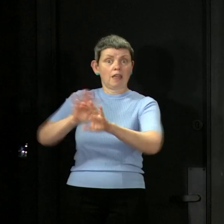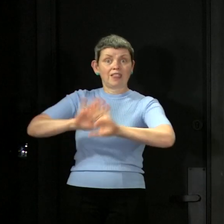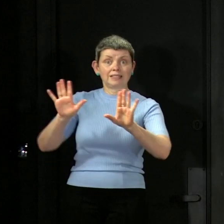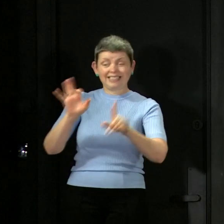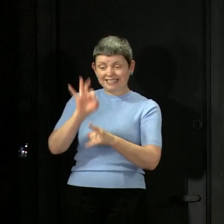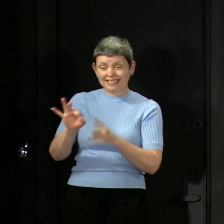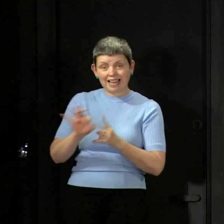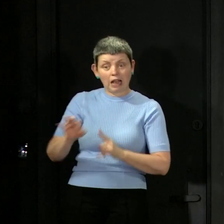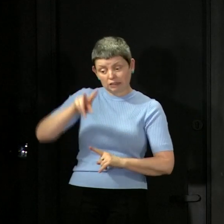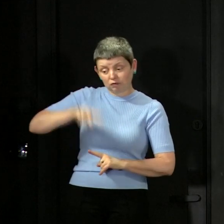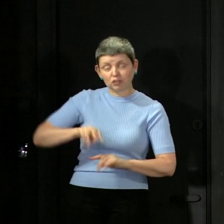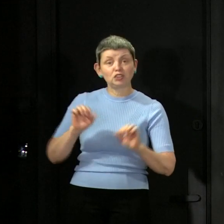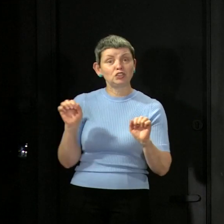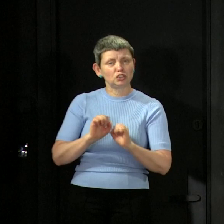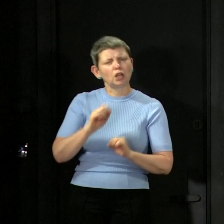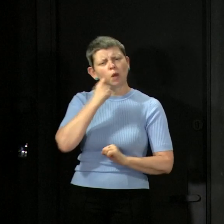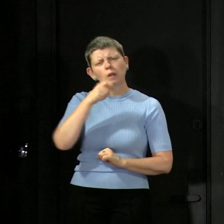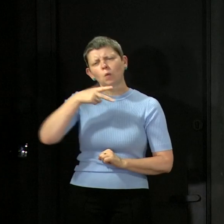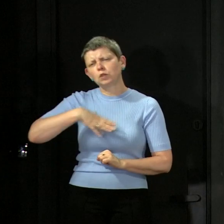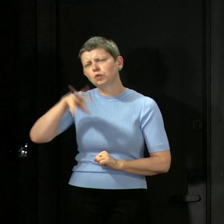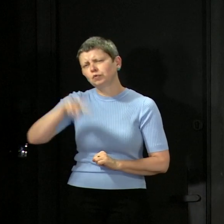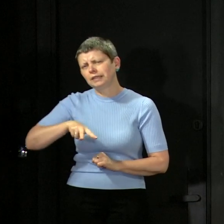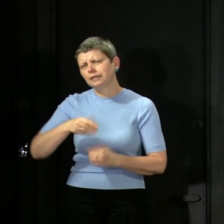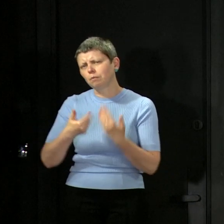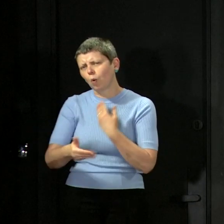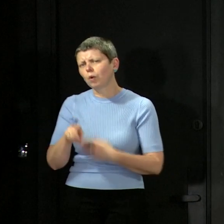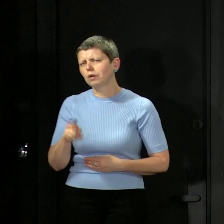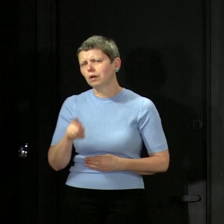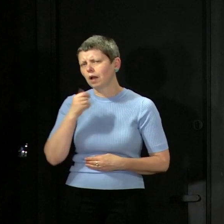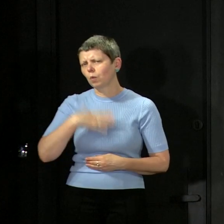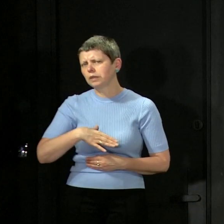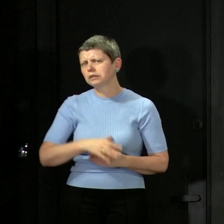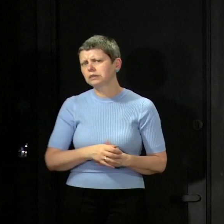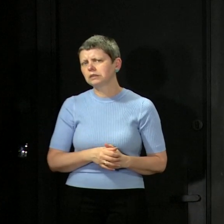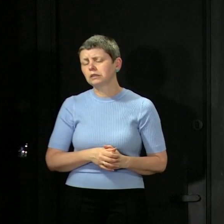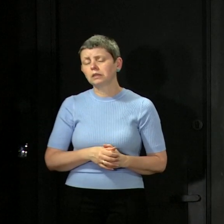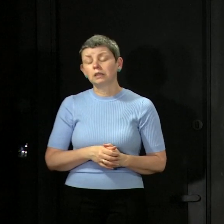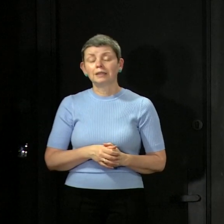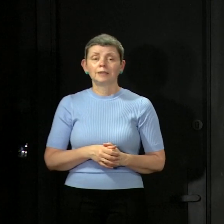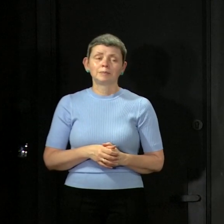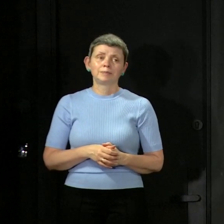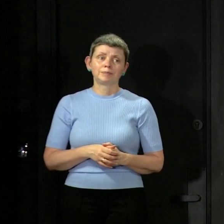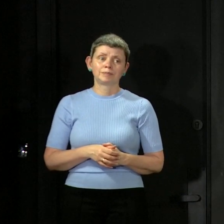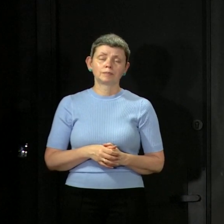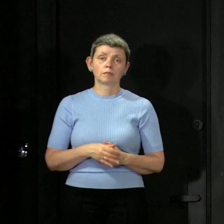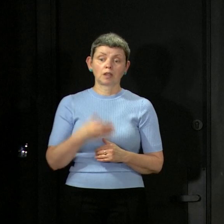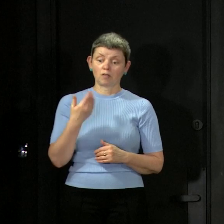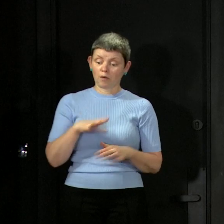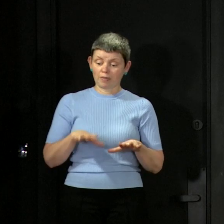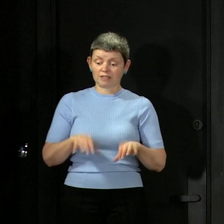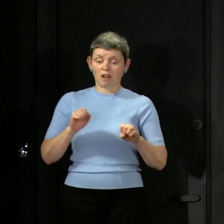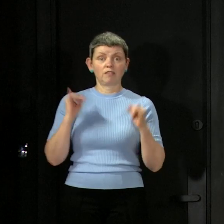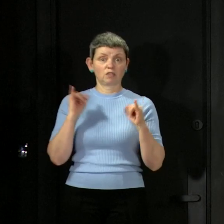so it's certainly something I want to look at in more depth. But yes, from the outset of this, I've